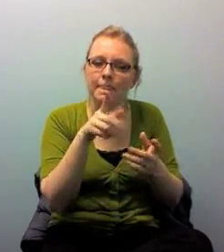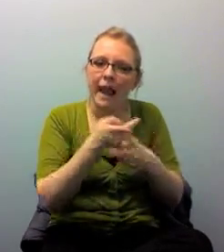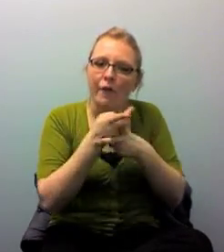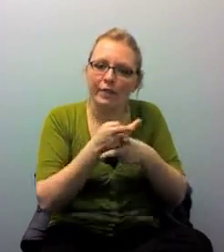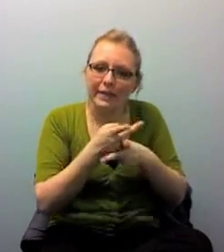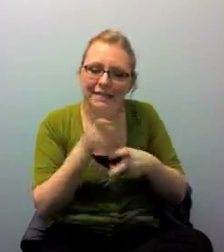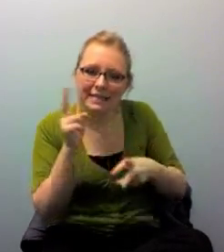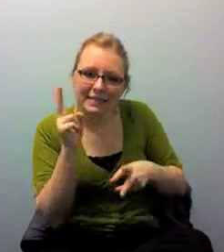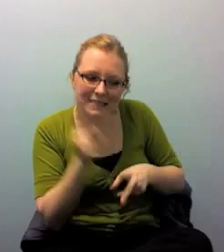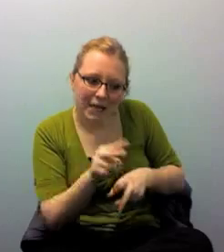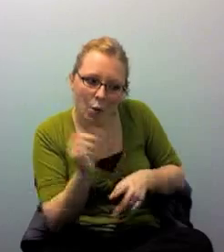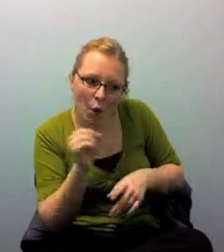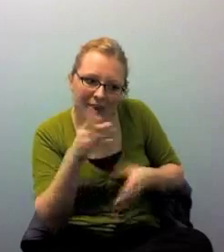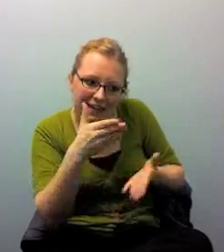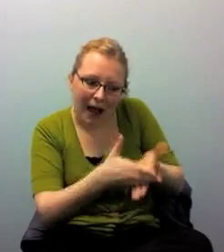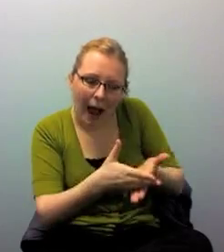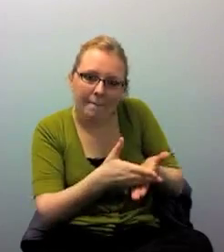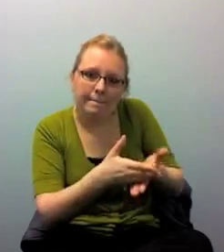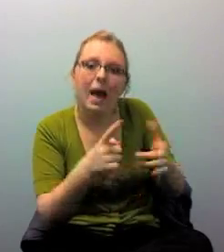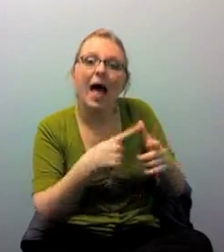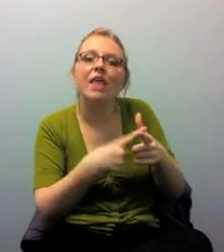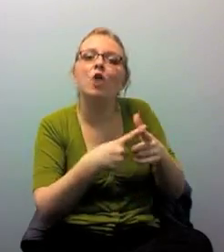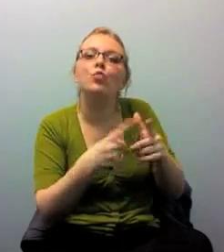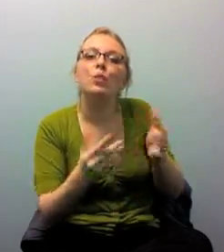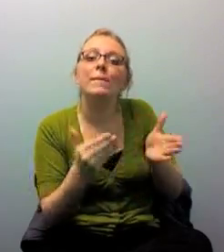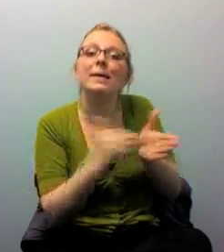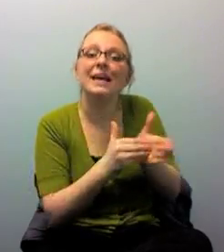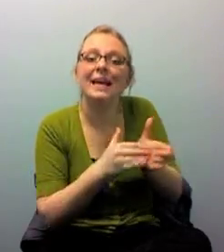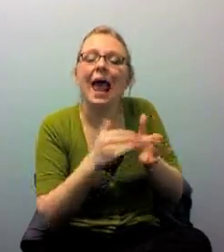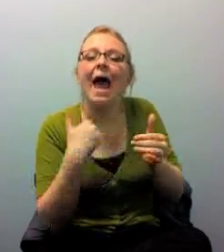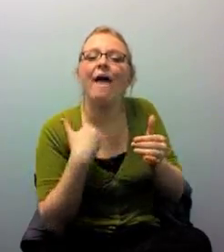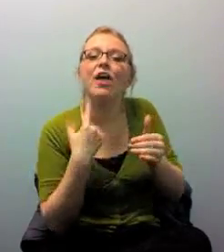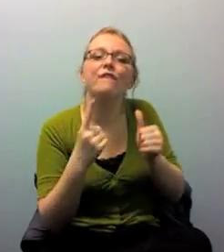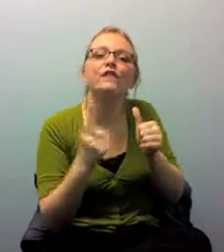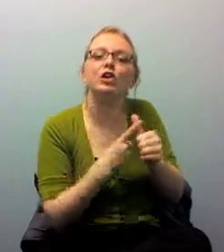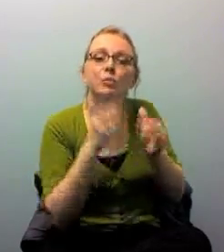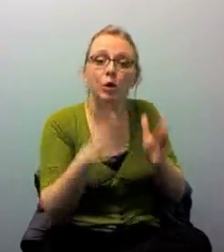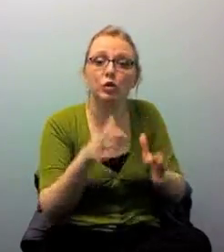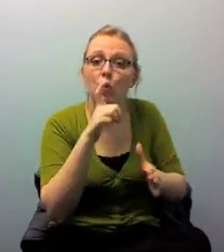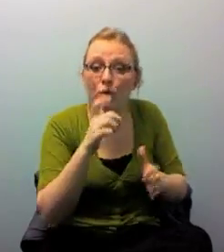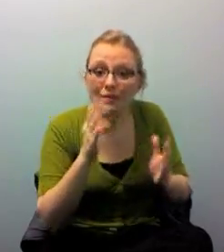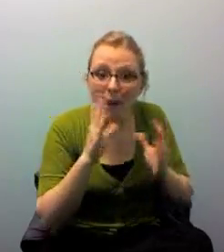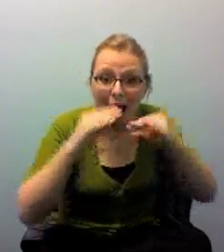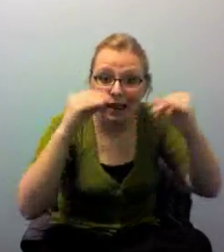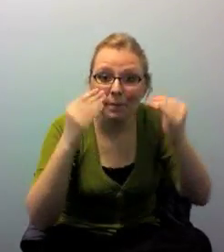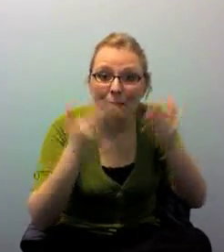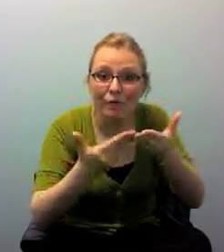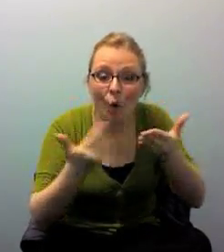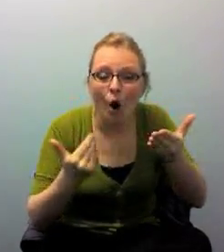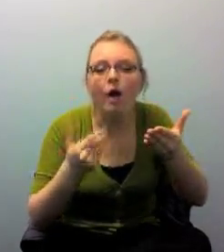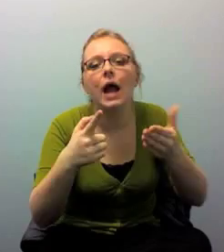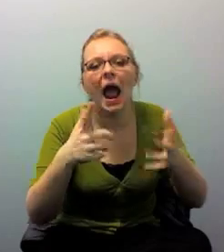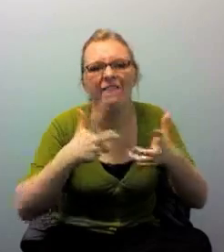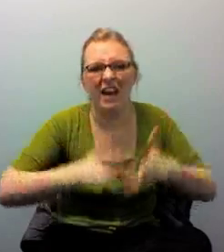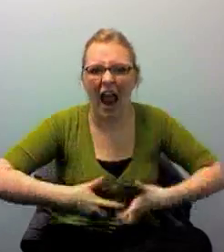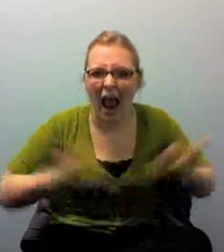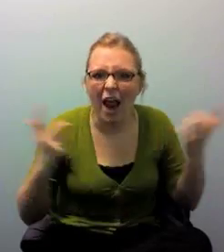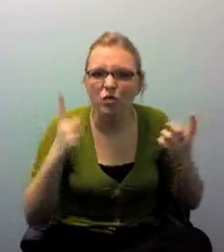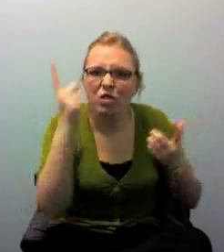repeat this, but this time have that first person who was just smiling put an angry look on their face and walk